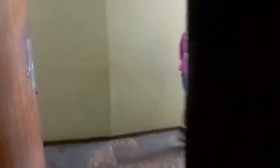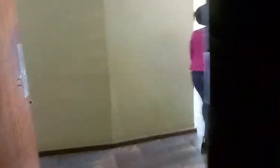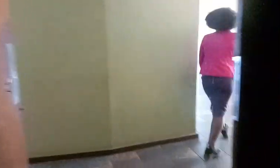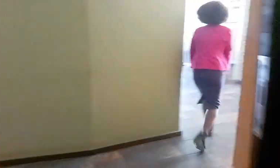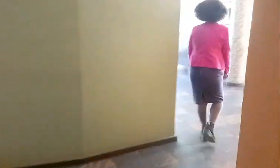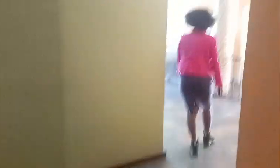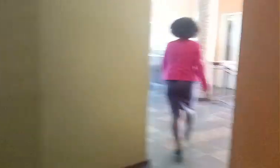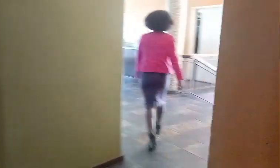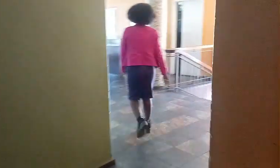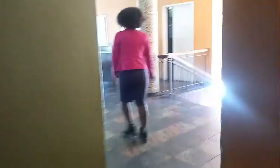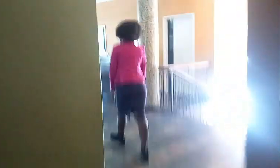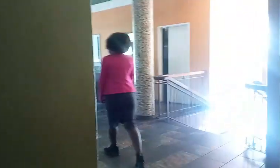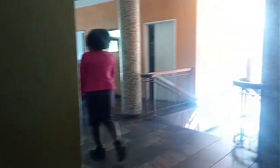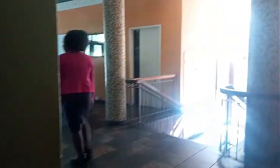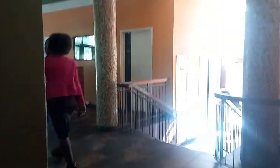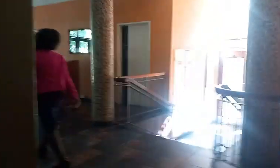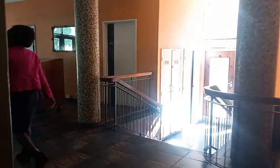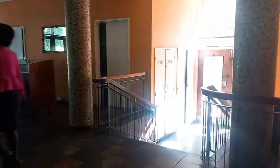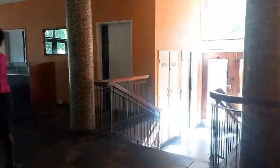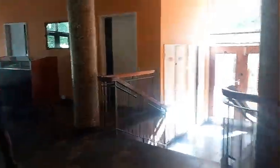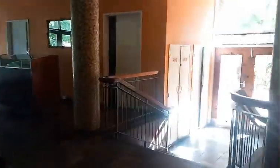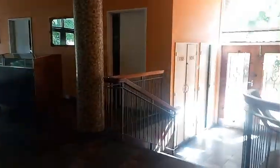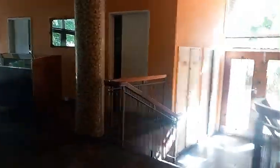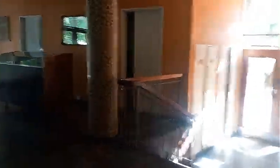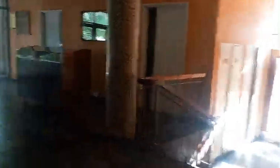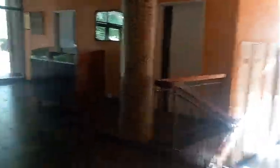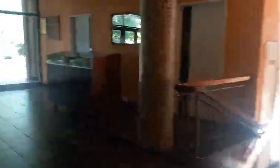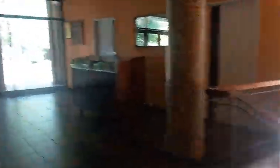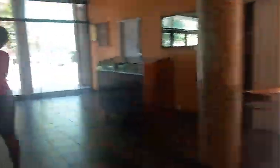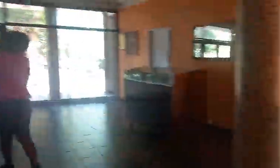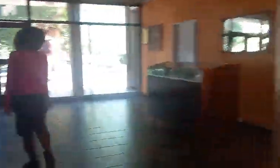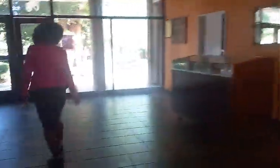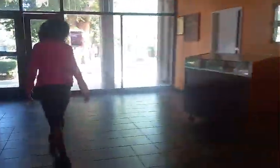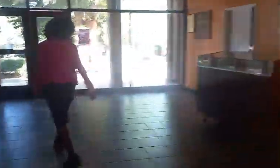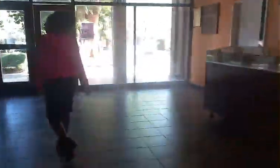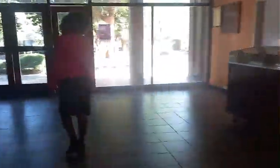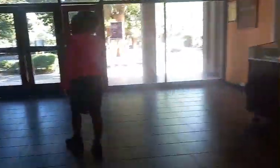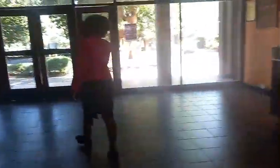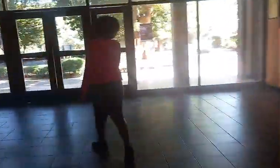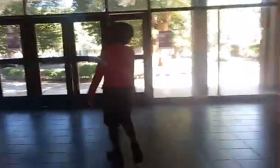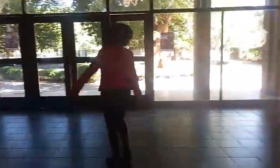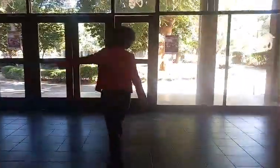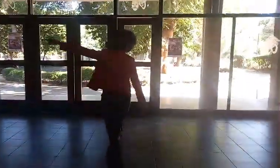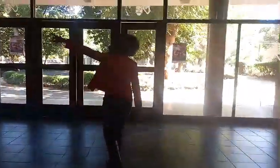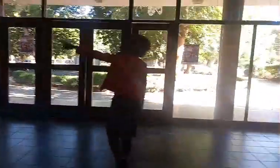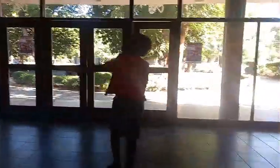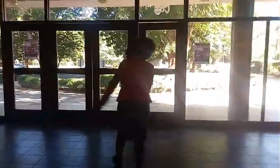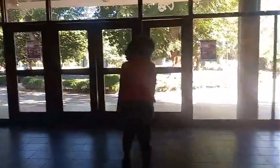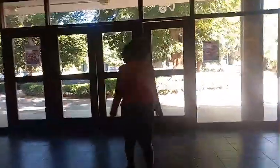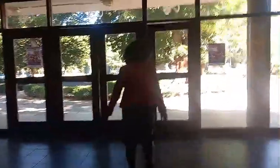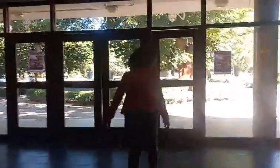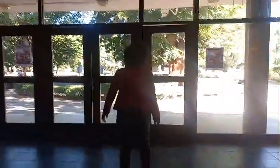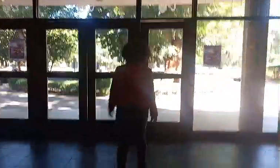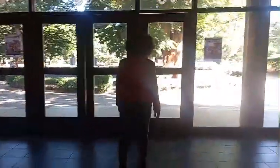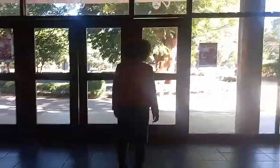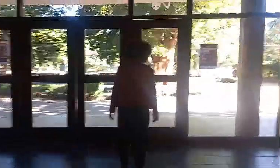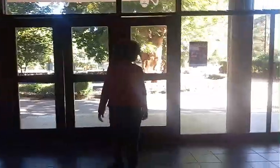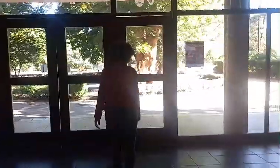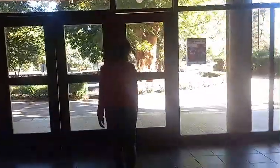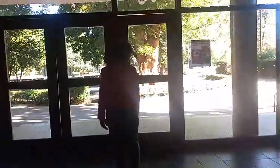want to show you other aspects of the theatre that you also enjoy. But before we do that, let me just show